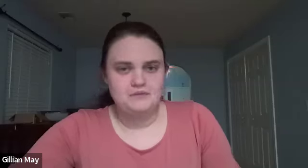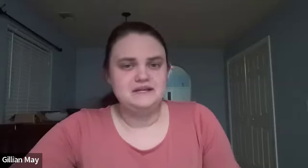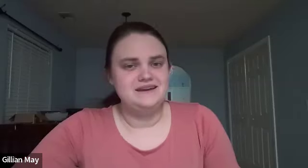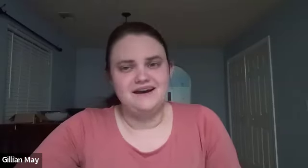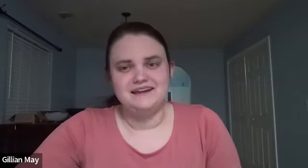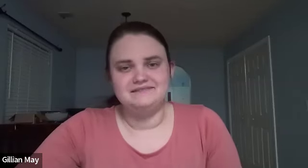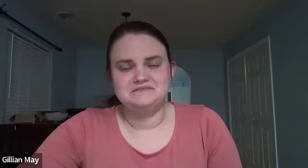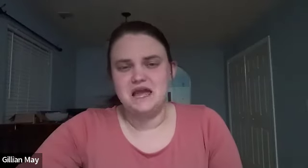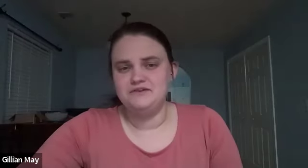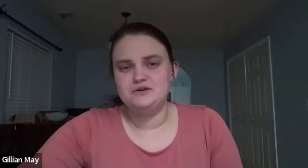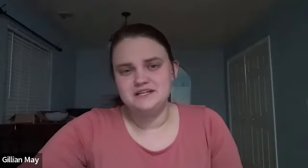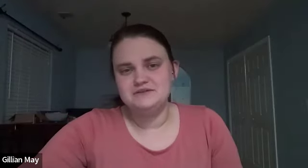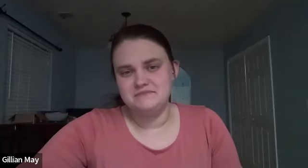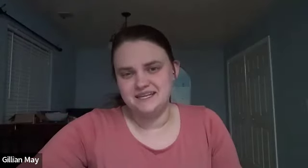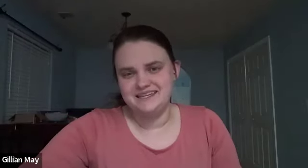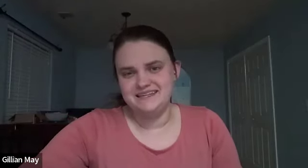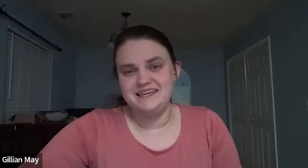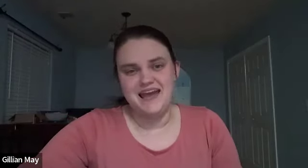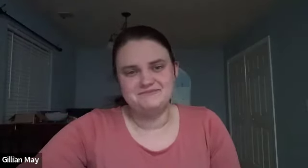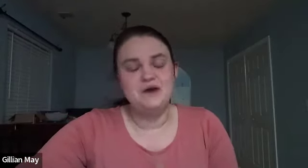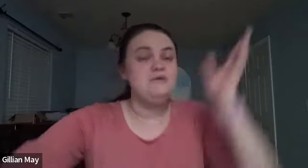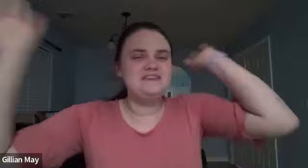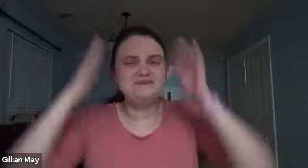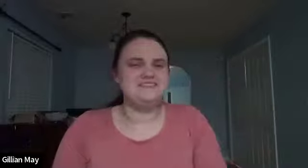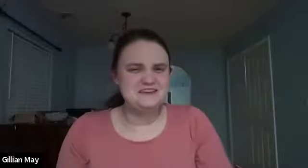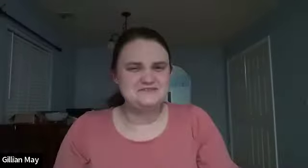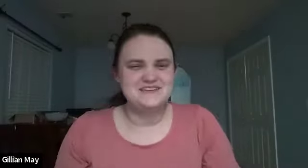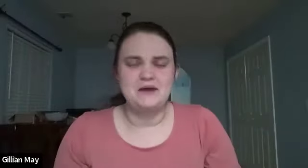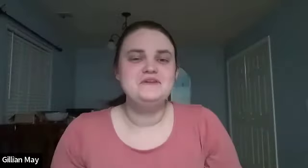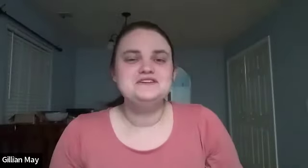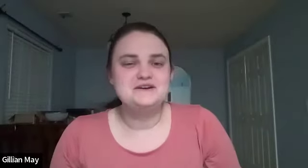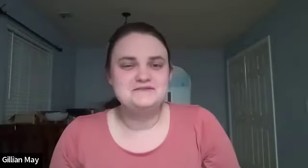would not. If you're gonna do Mickey, yeah. Oh wait, that's right. Thank you for saying that. So if you're gonna